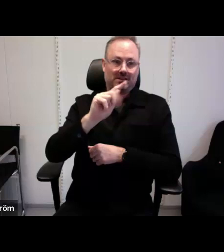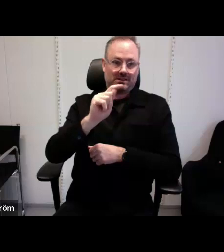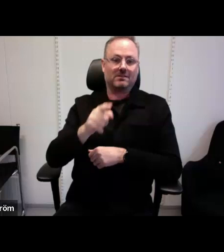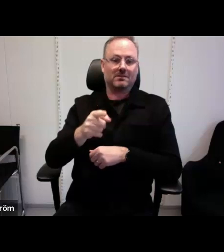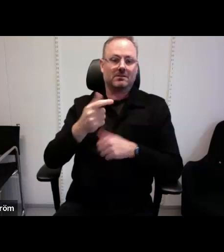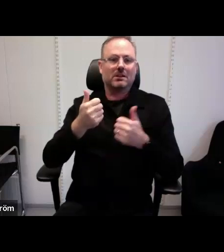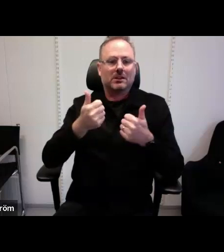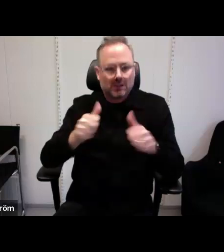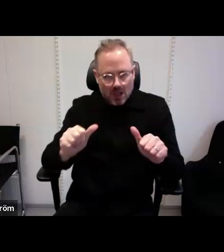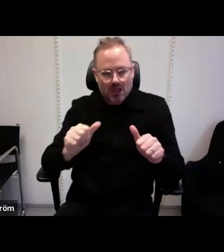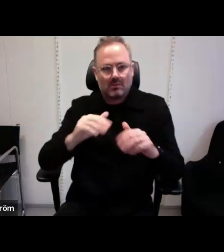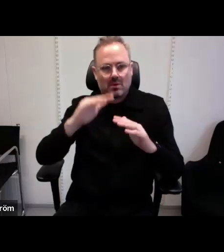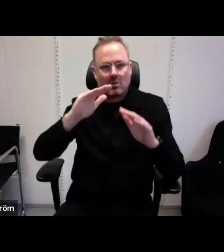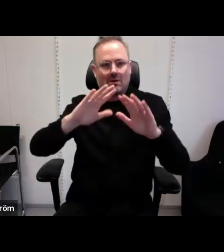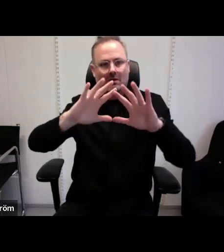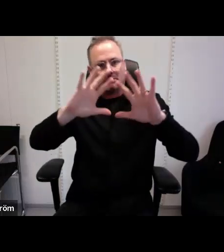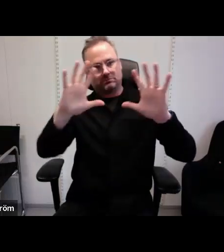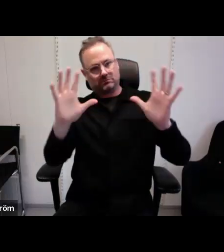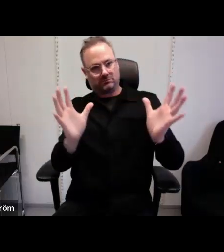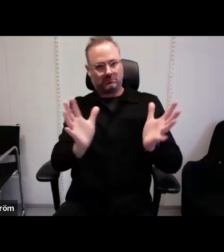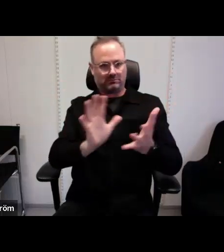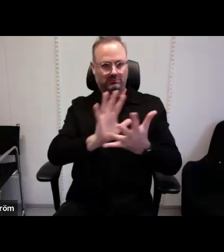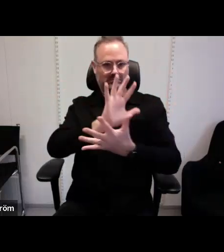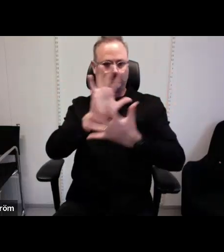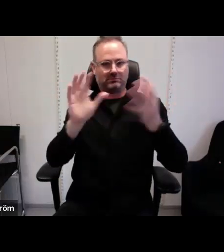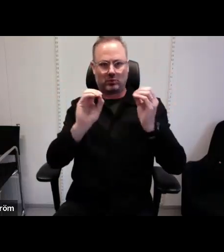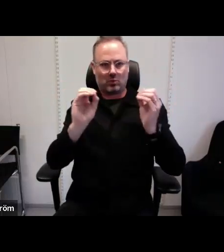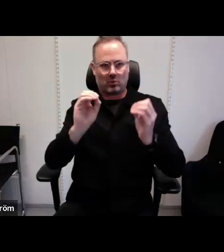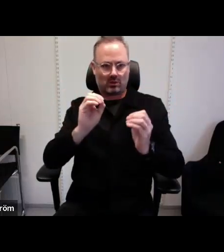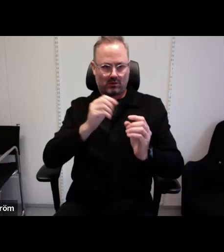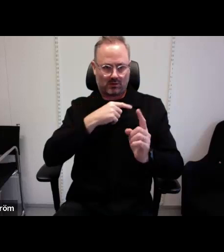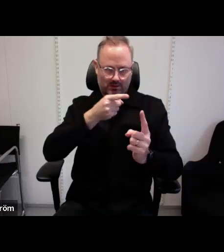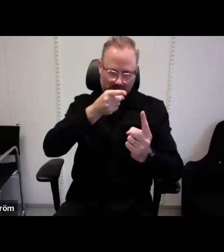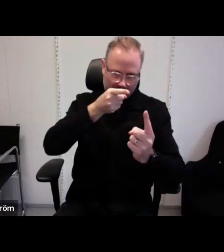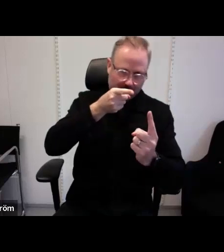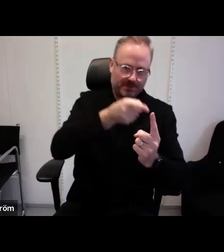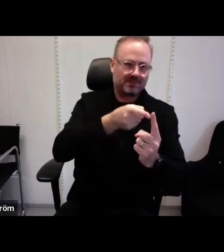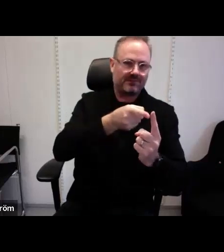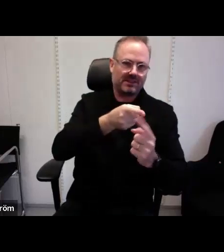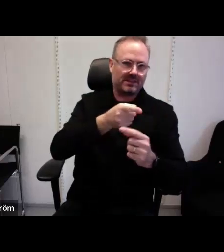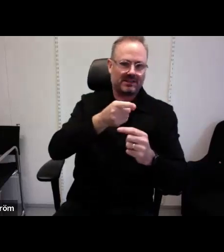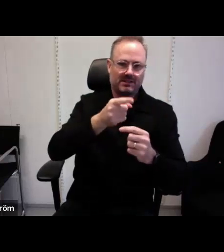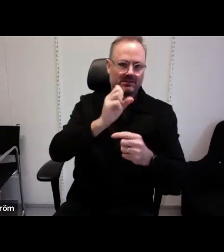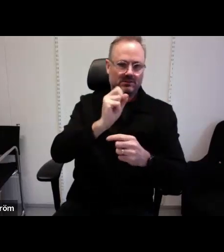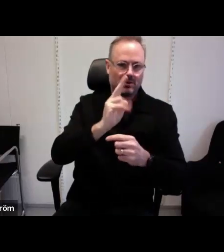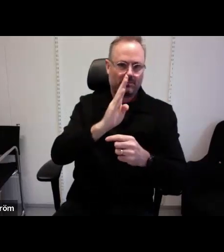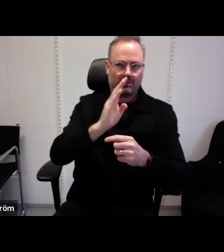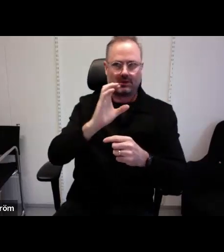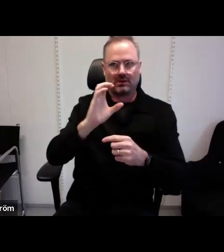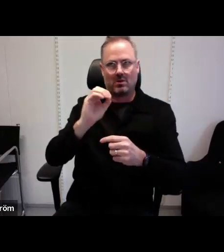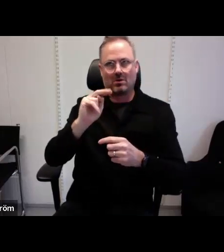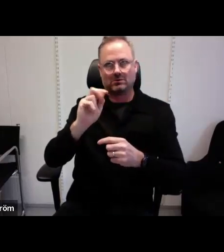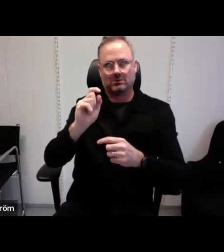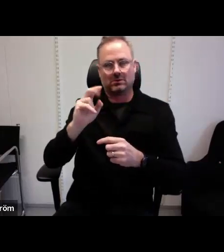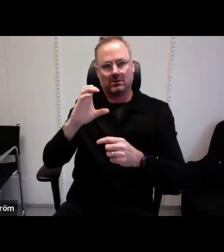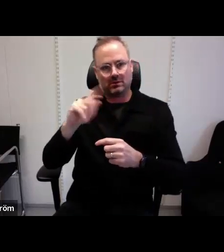And as I talked about our own Swedish SRT, it gives you a sort of a global idea of language proficiency, but no, it's